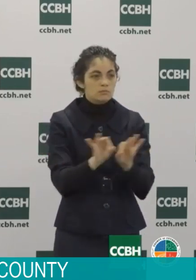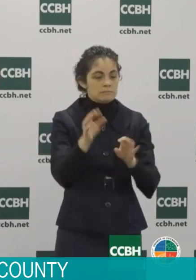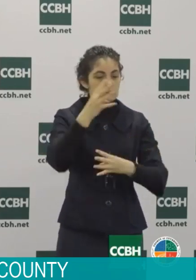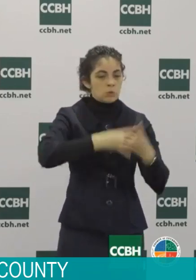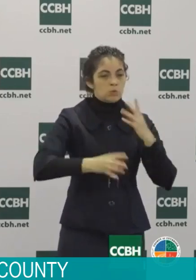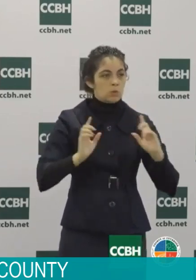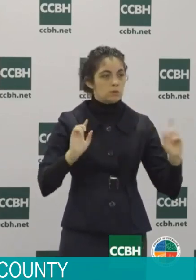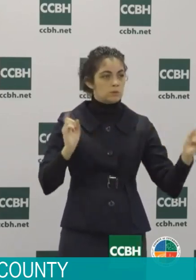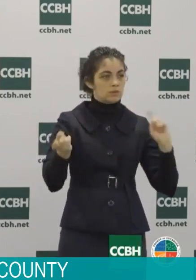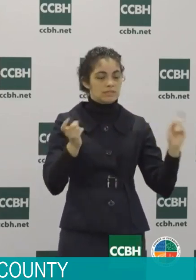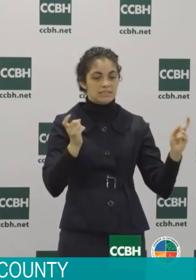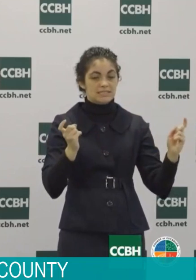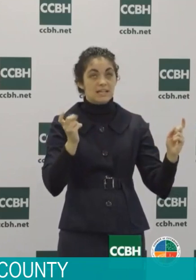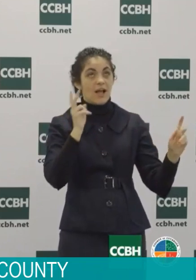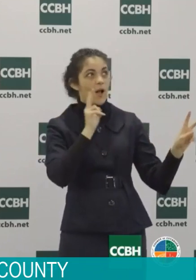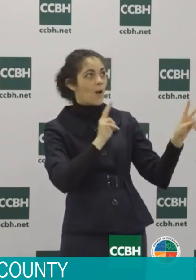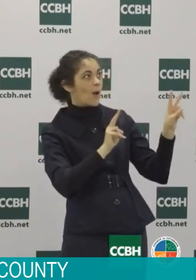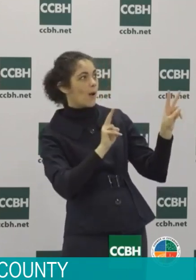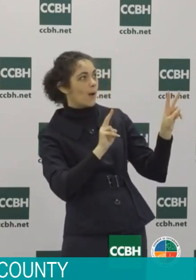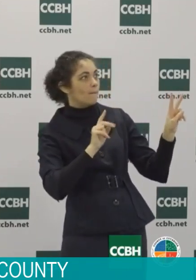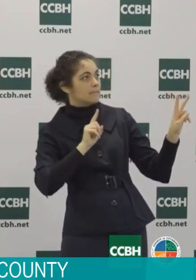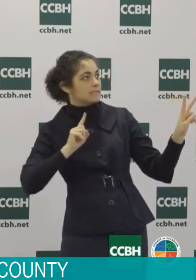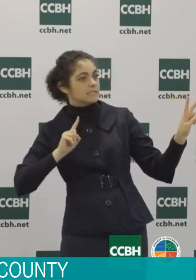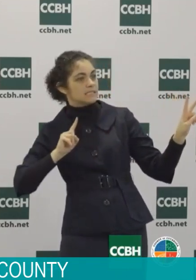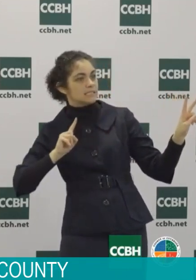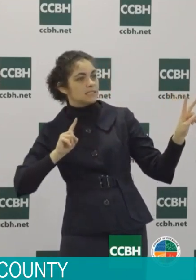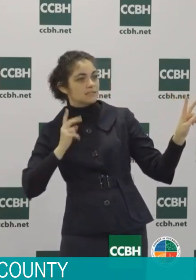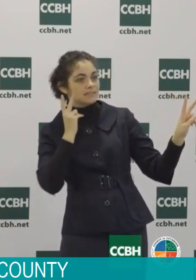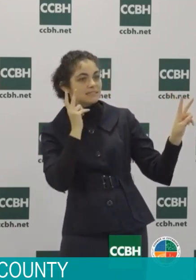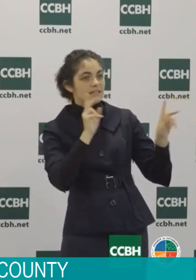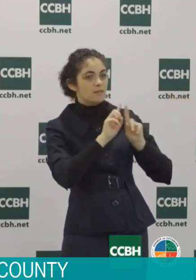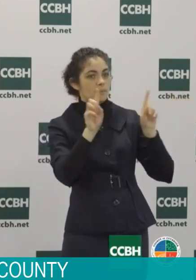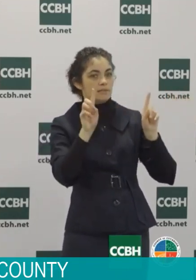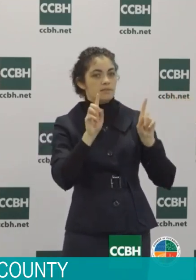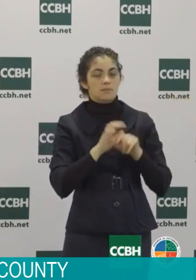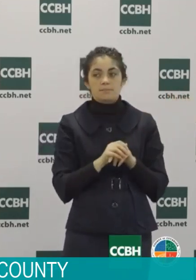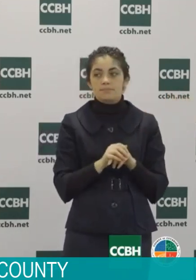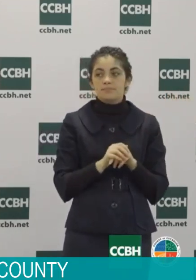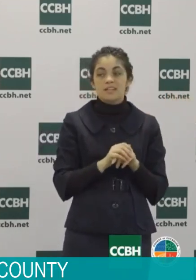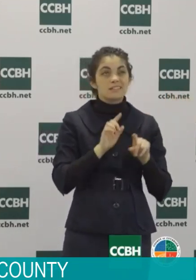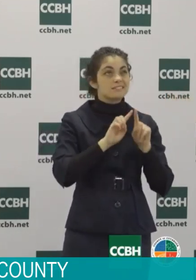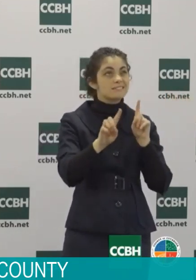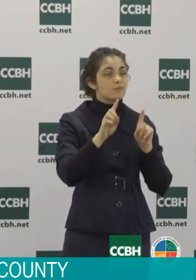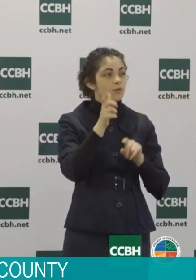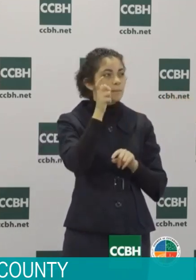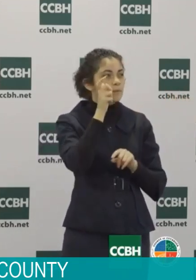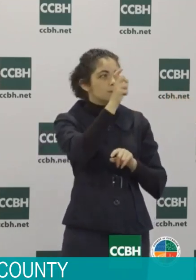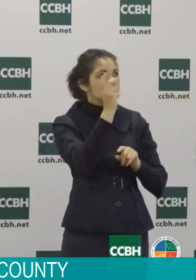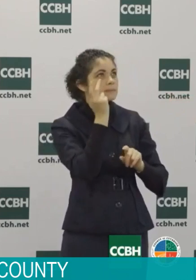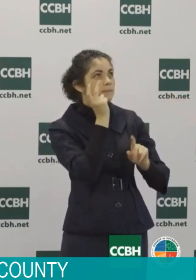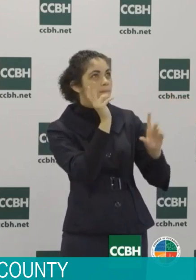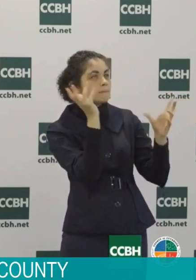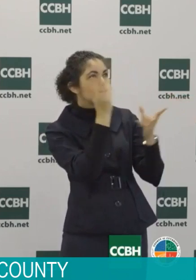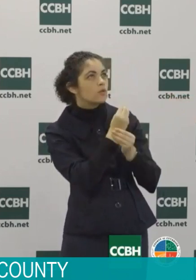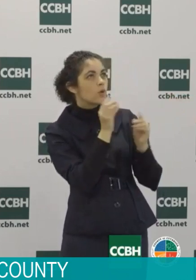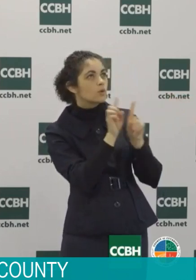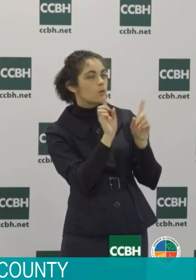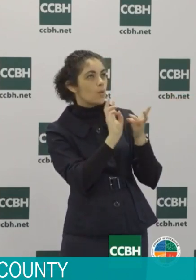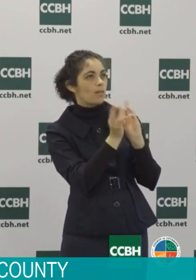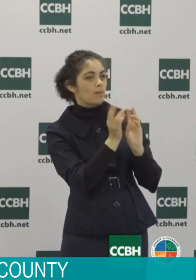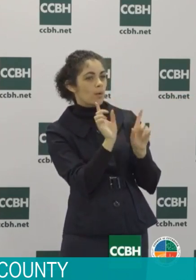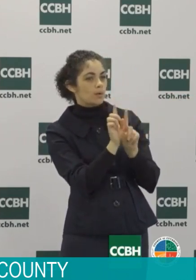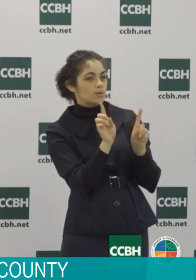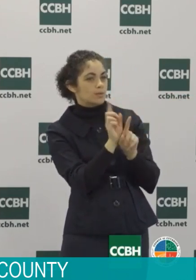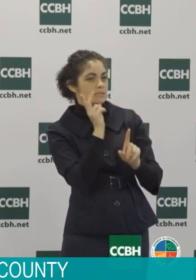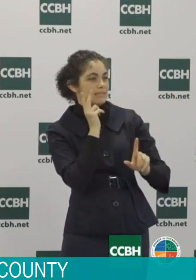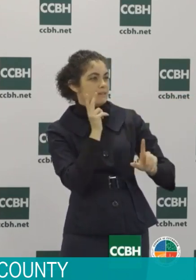each other. Even as they were admiring the moon, it was beautiful last night. And it was a beautiful night for weather and to get out and